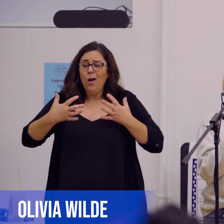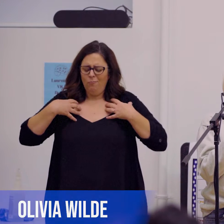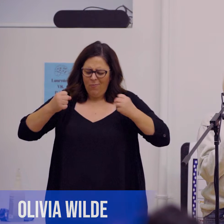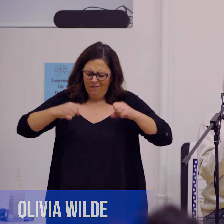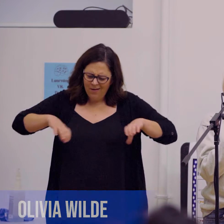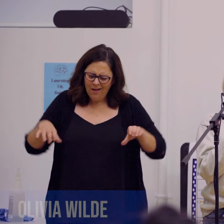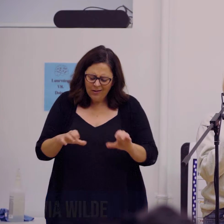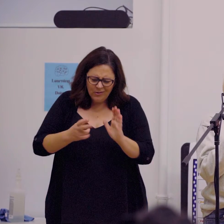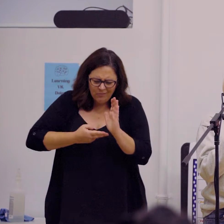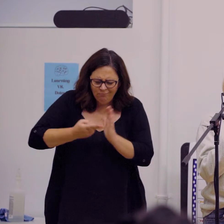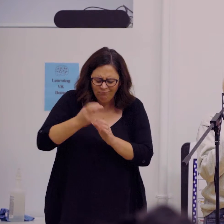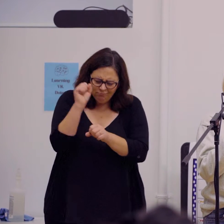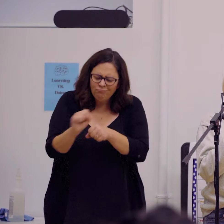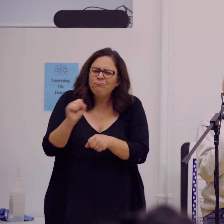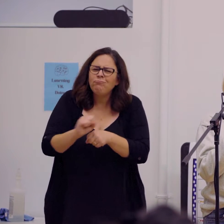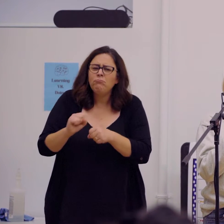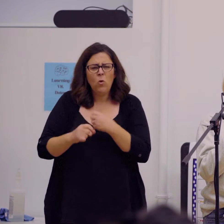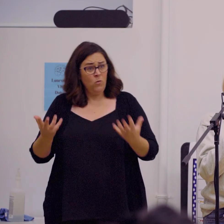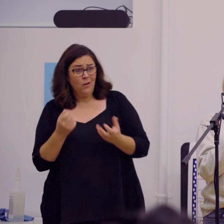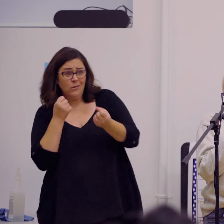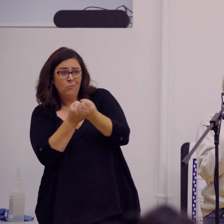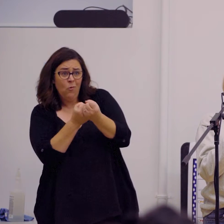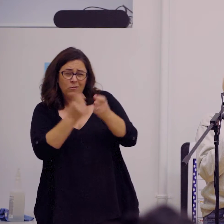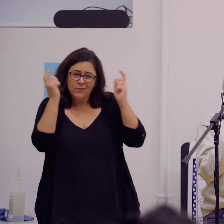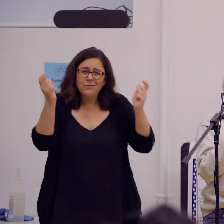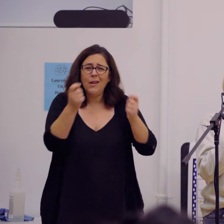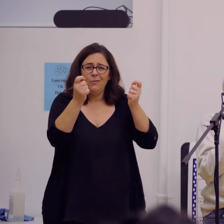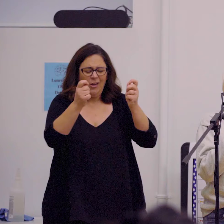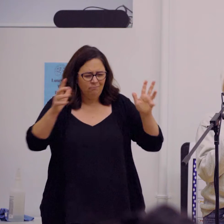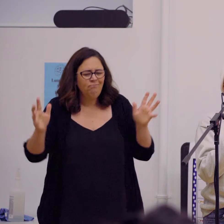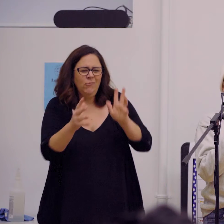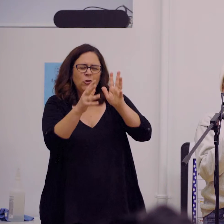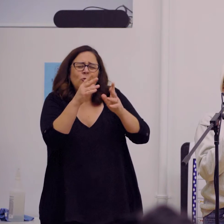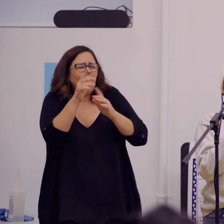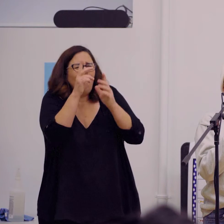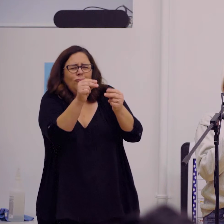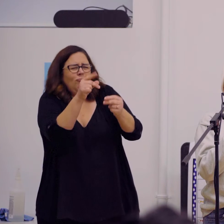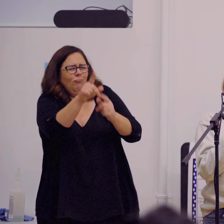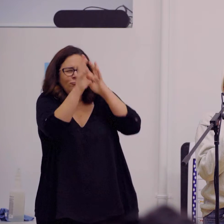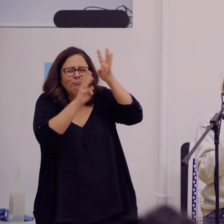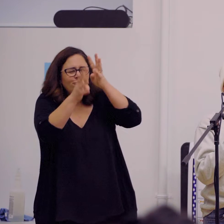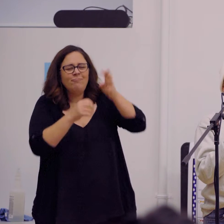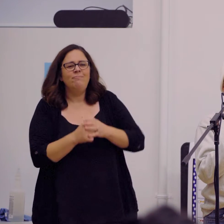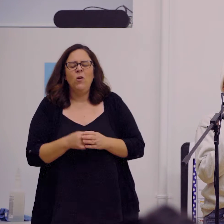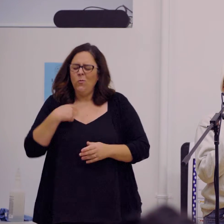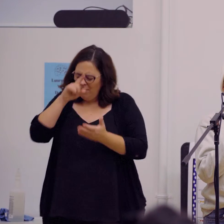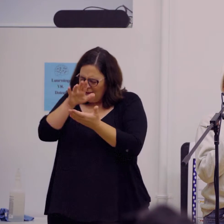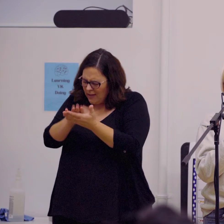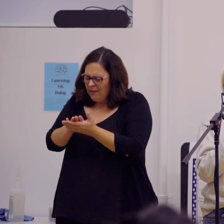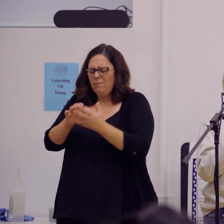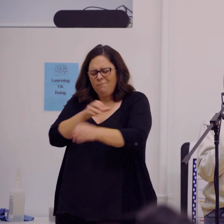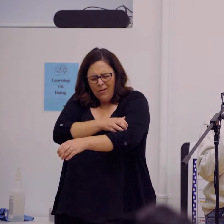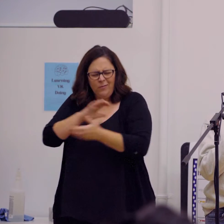Honesty and hard work. We are here to support you, celebrate with you, and encourage you to make the things you love. We believe in the power of community.